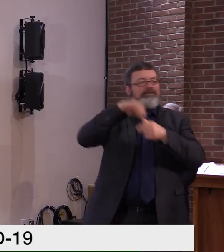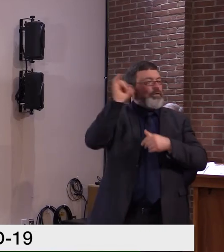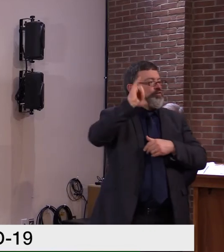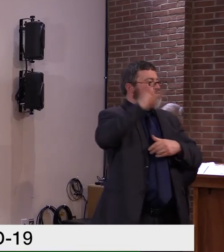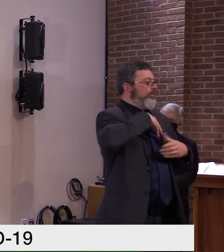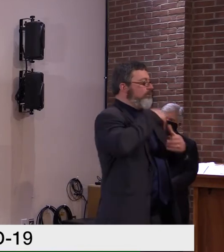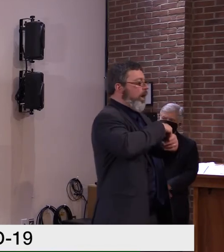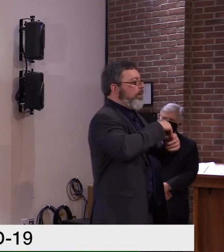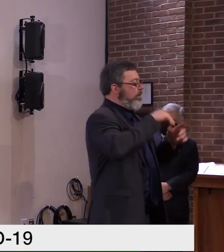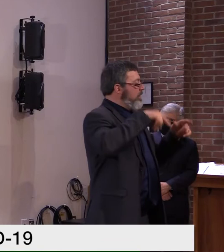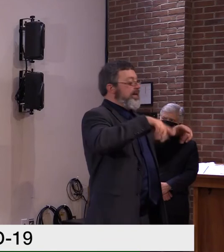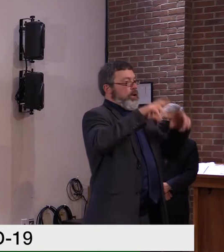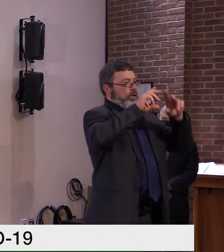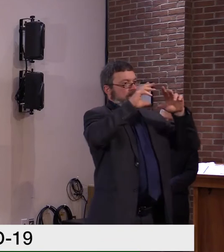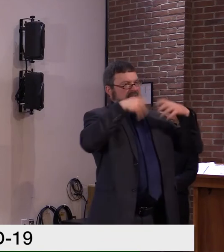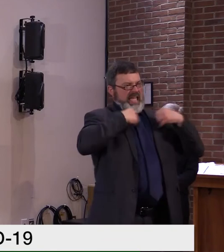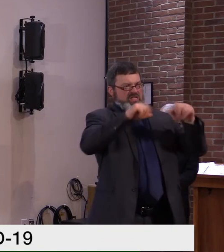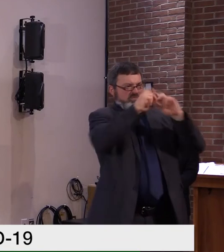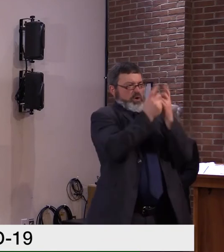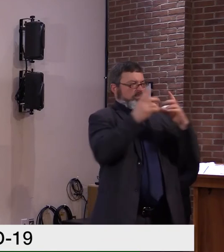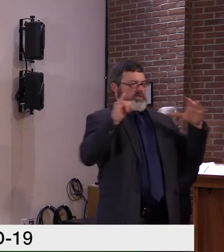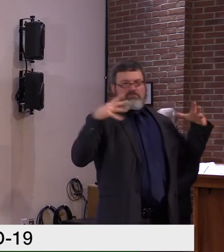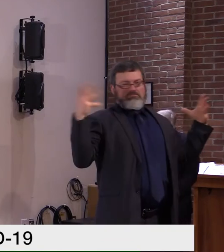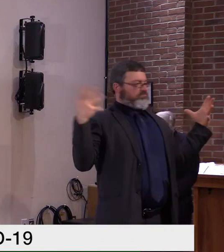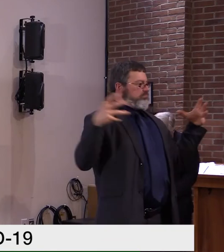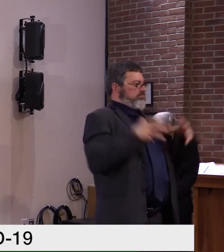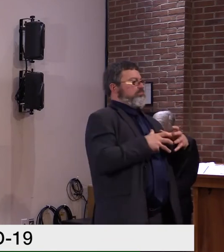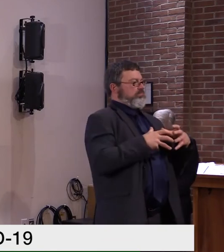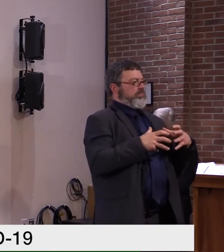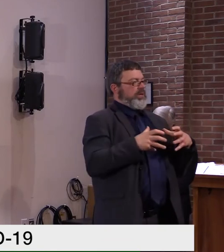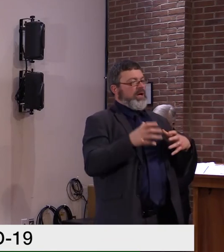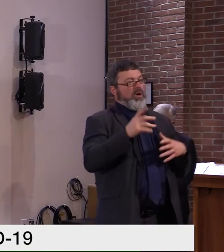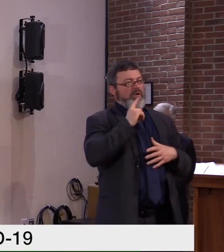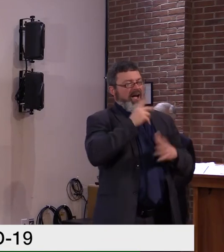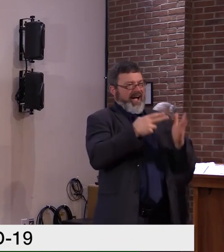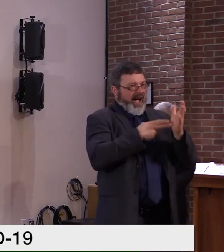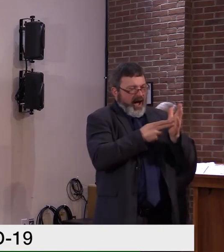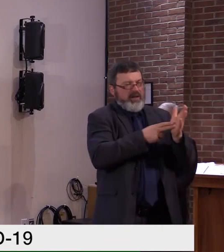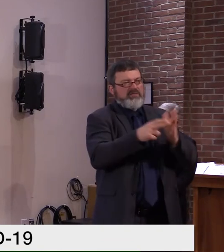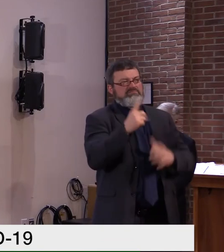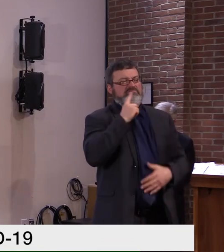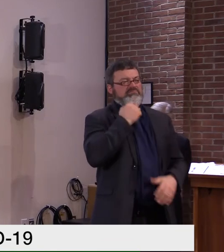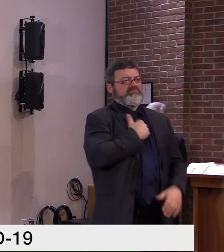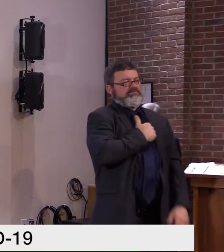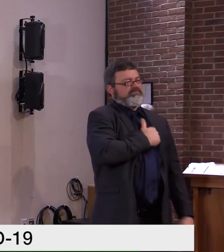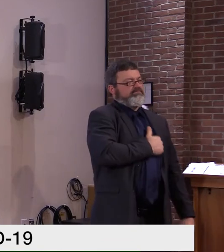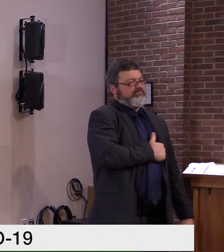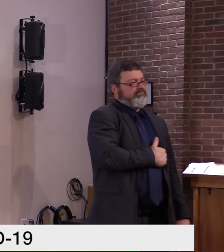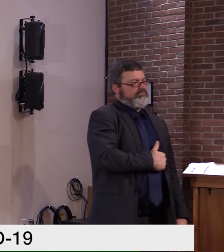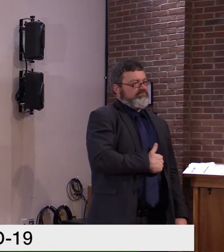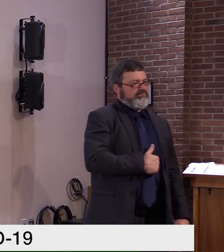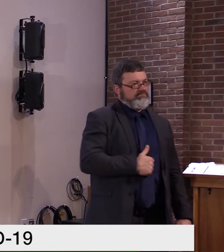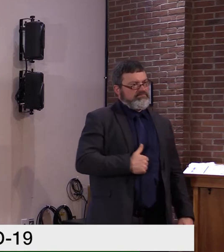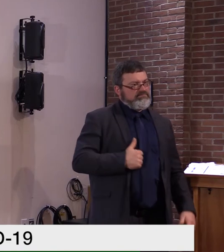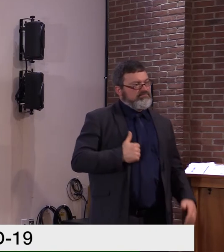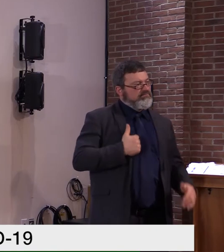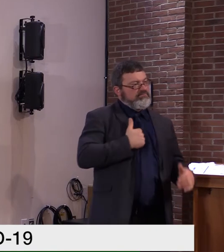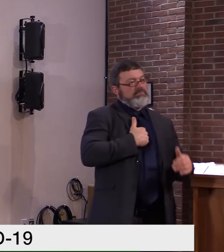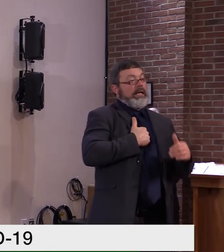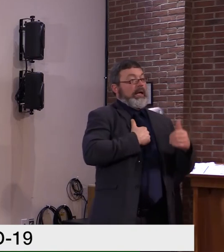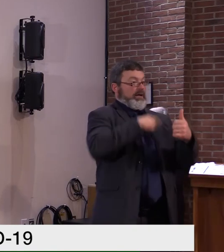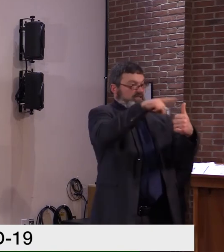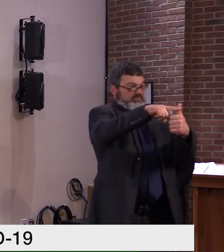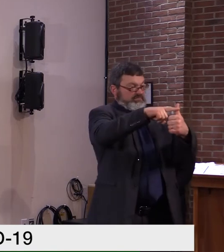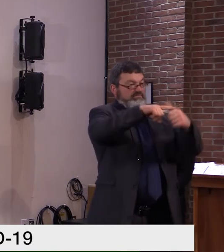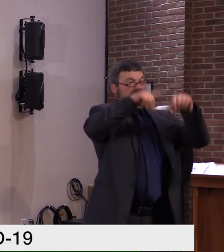you also hear that there's a sincere apology for both issues, the issue of the tests never being performed